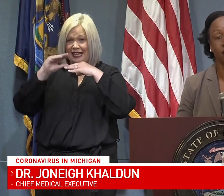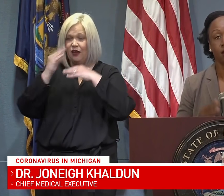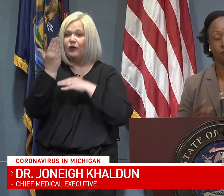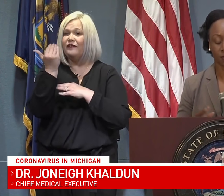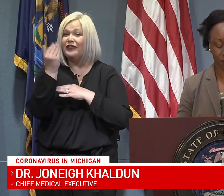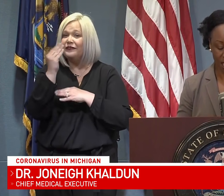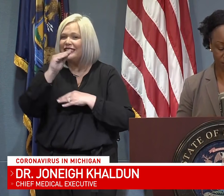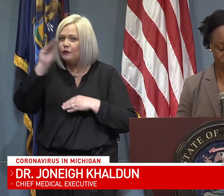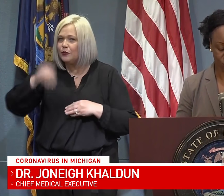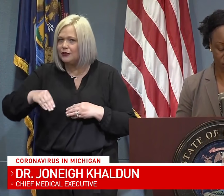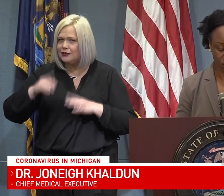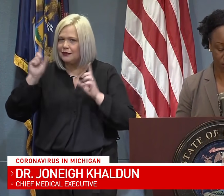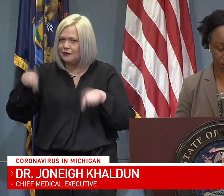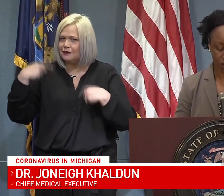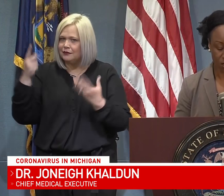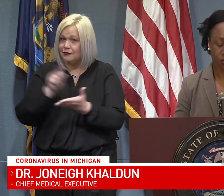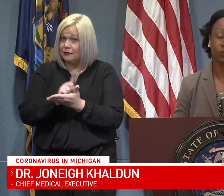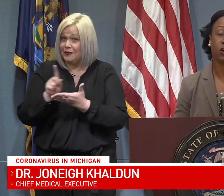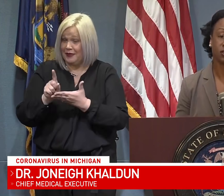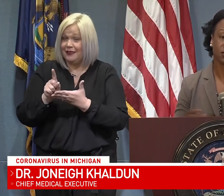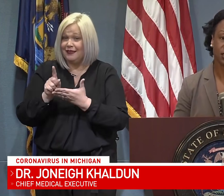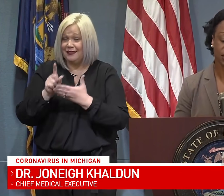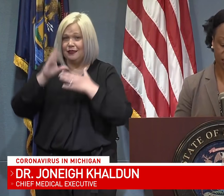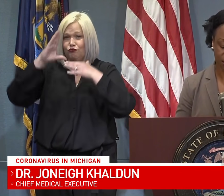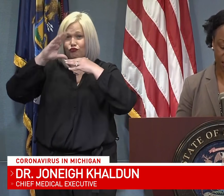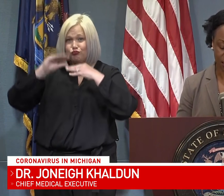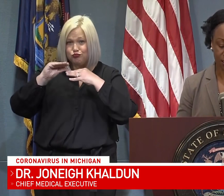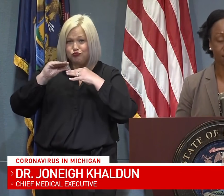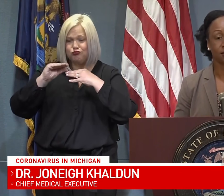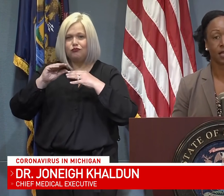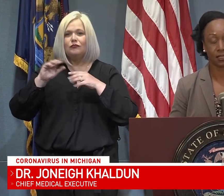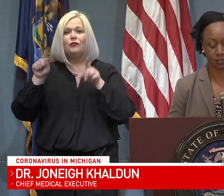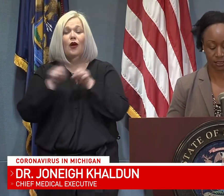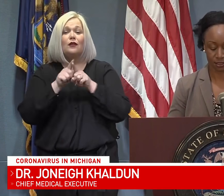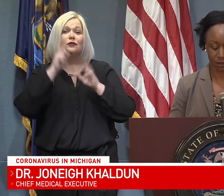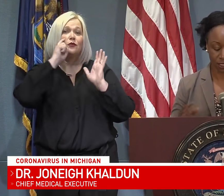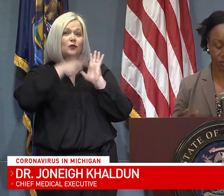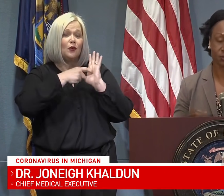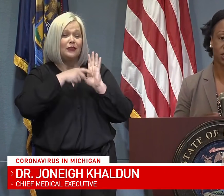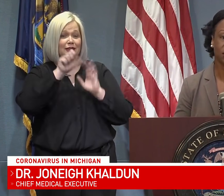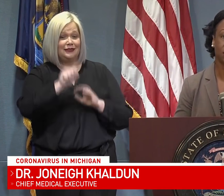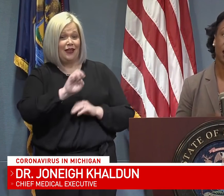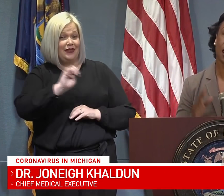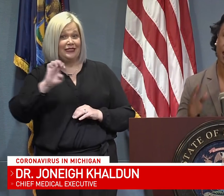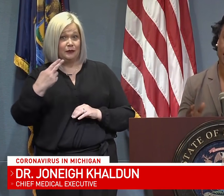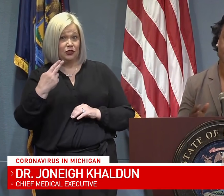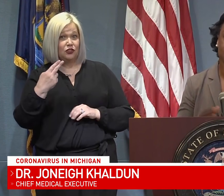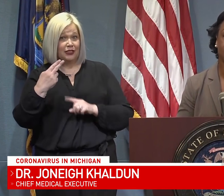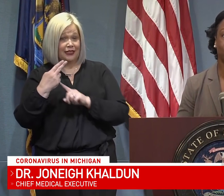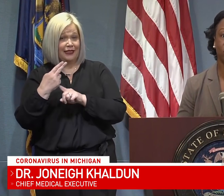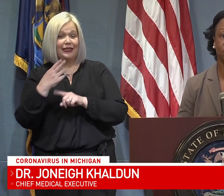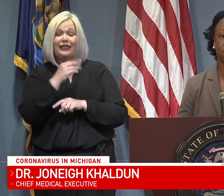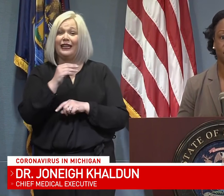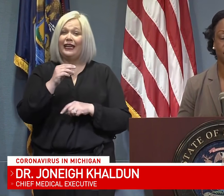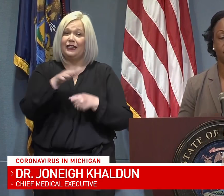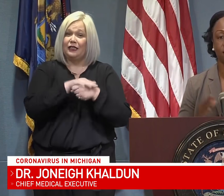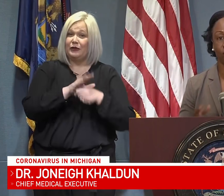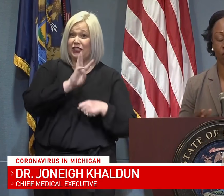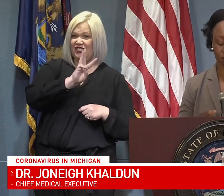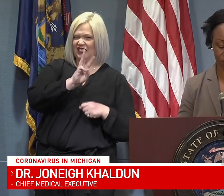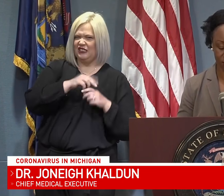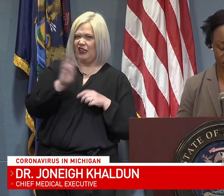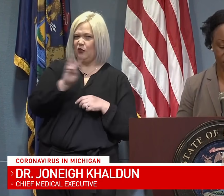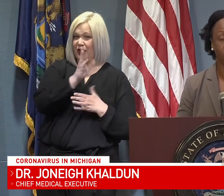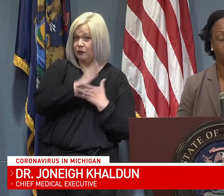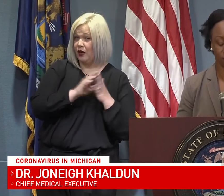15% from the past week. We're also seeing a decline in cases in southeastern Michigan and in Region 6 on